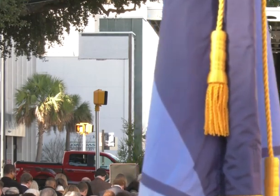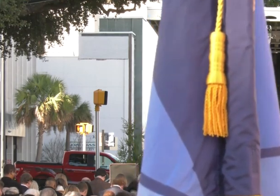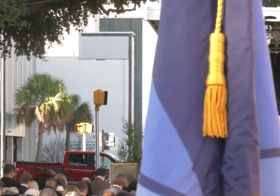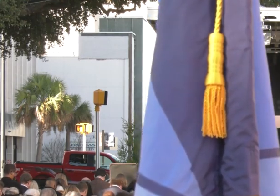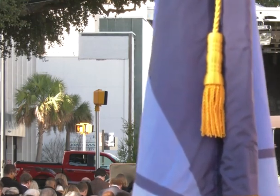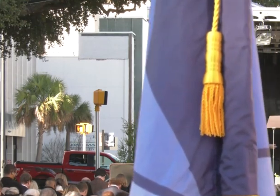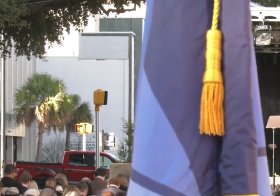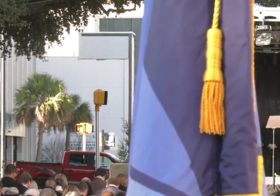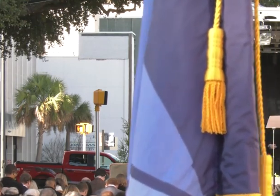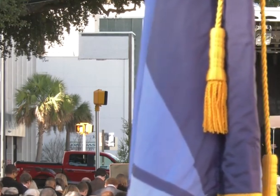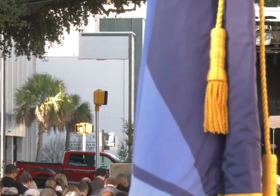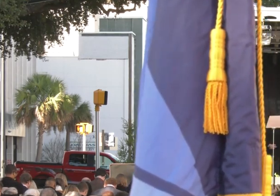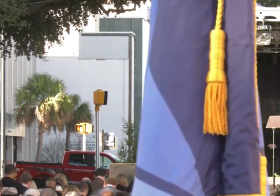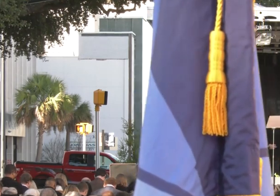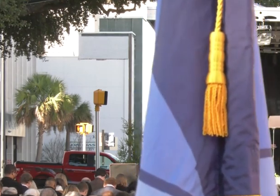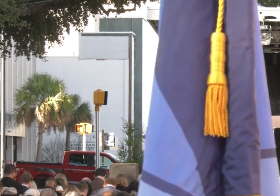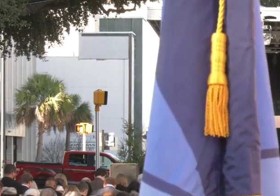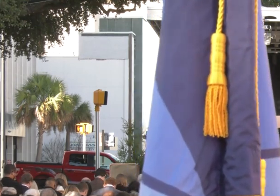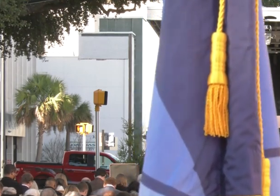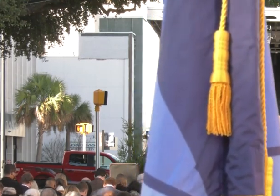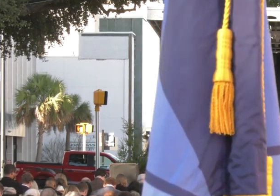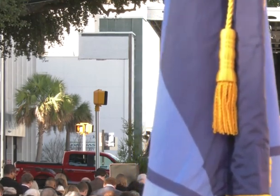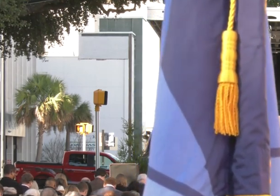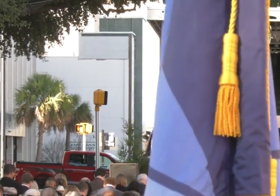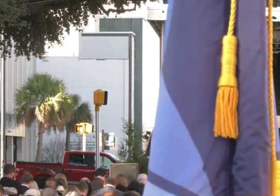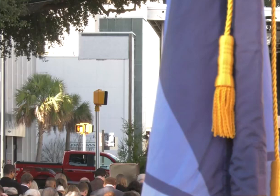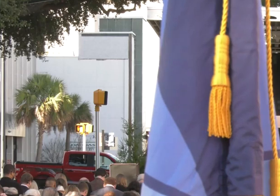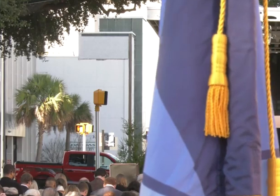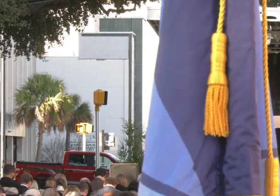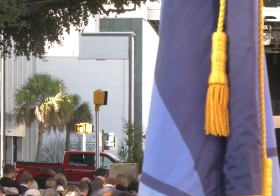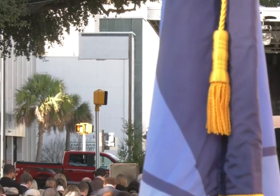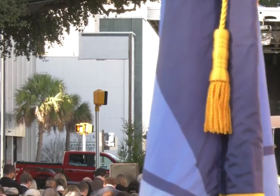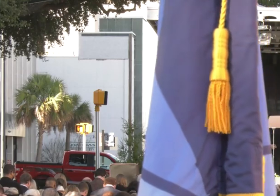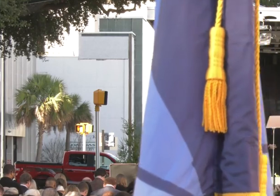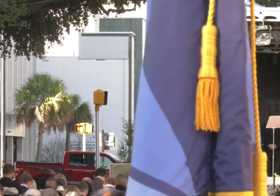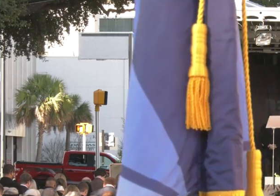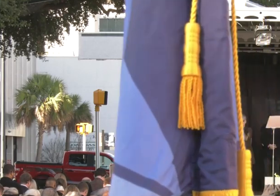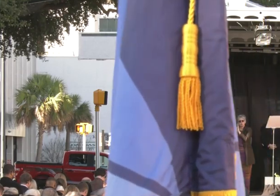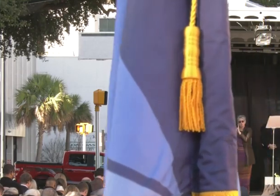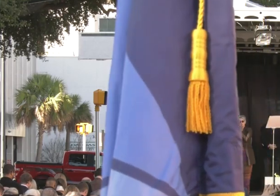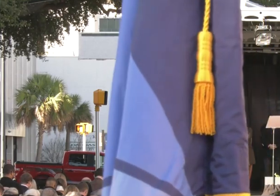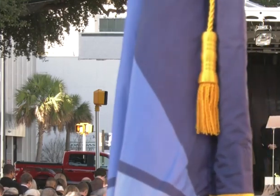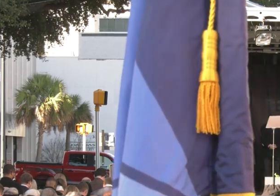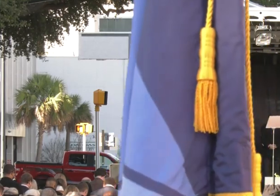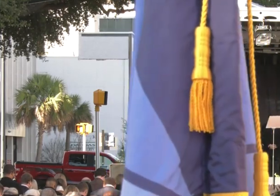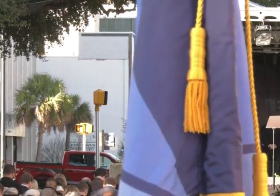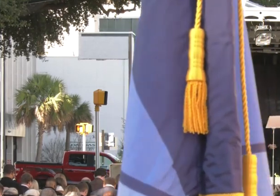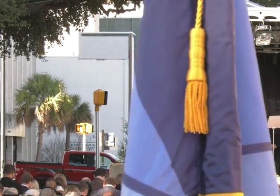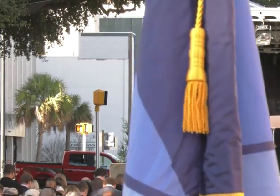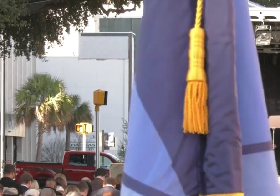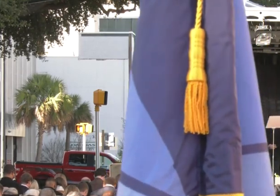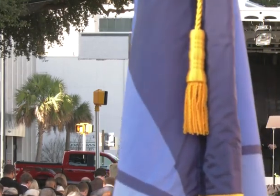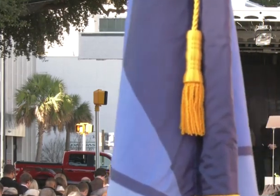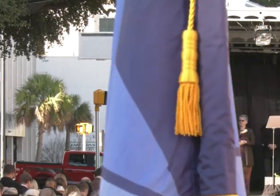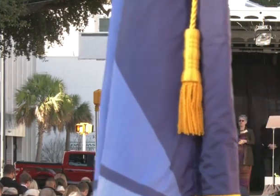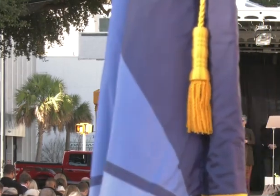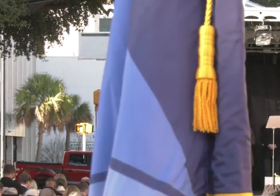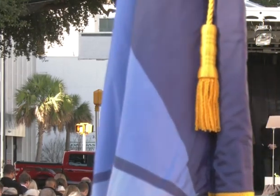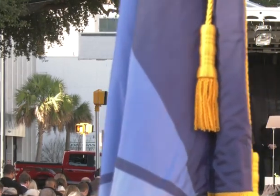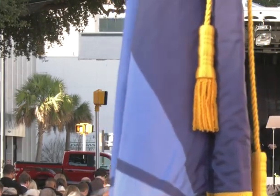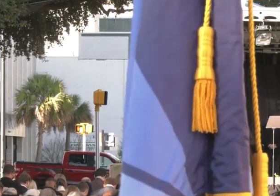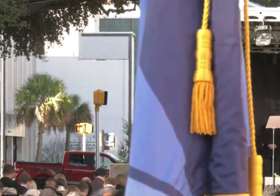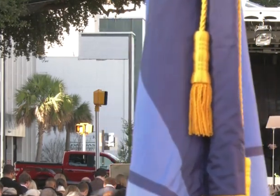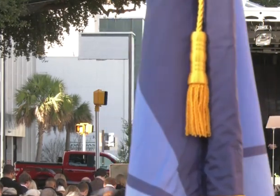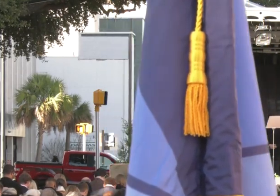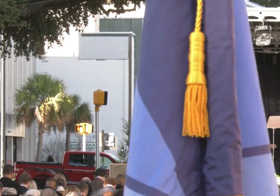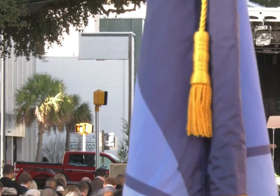already served, to our outgoing mayor and our outgoing Congress council members. And as we look to you today,